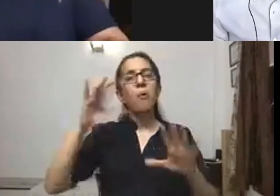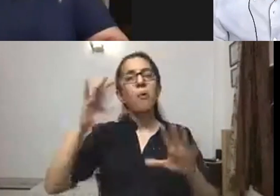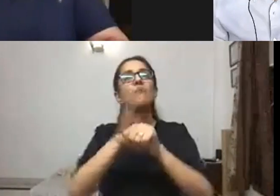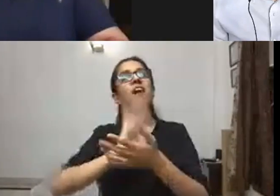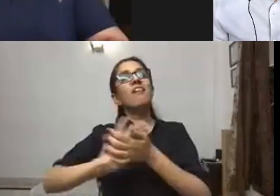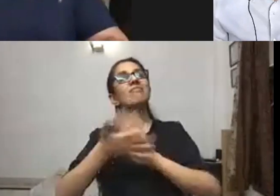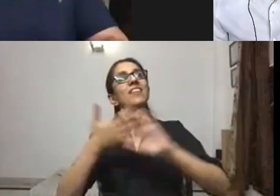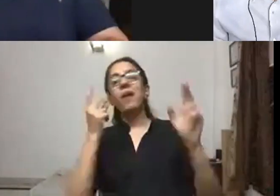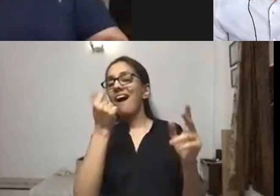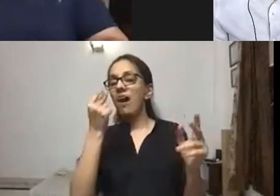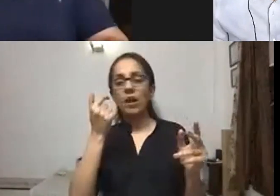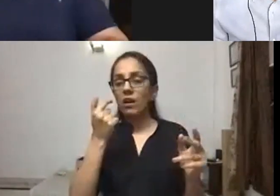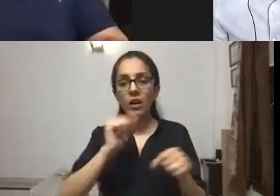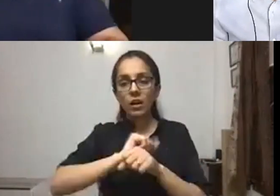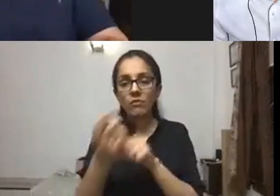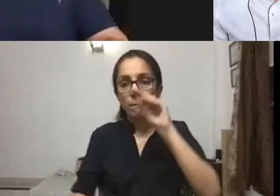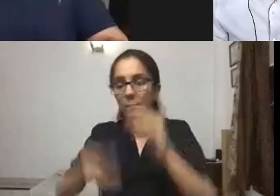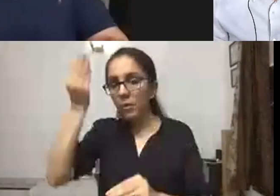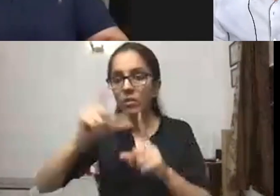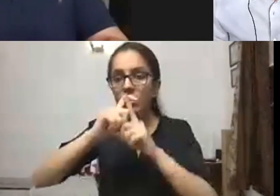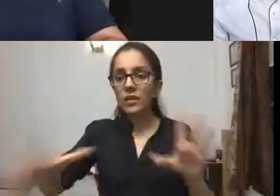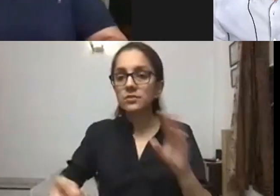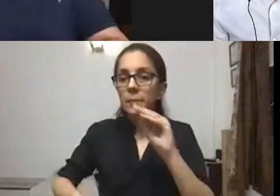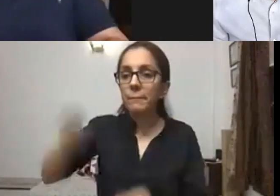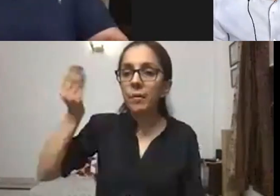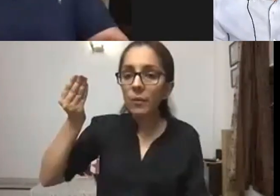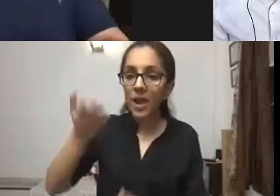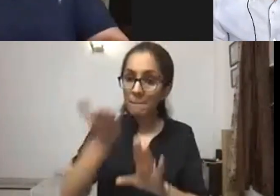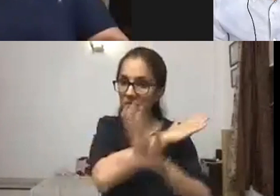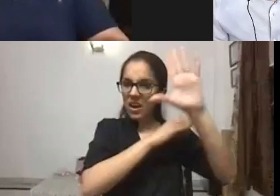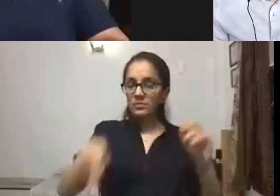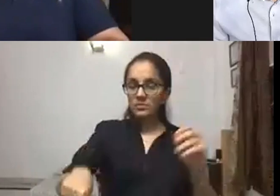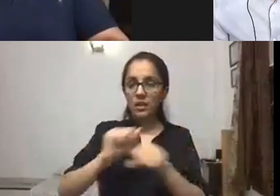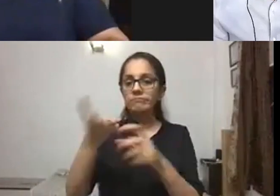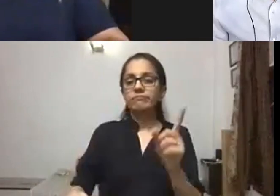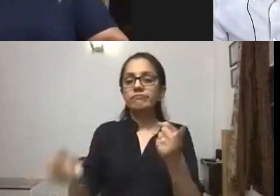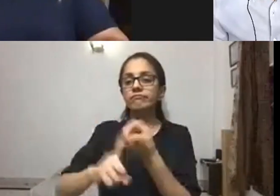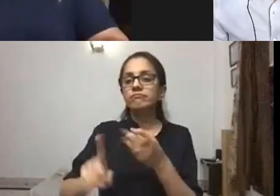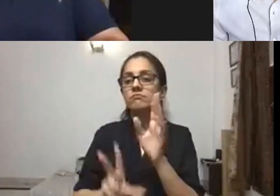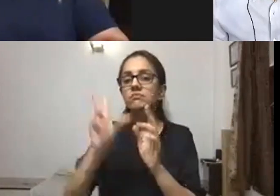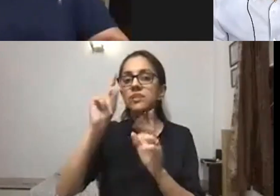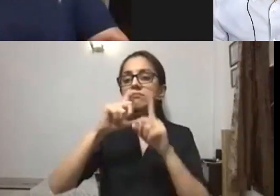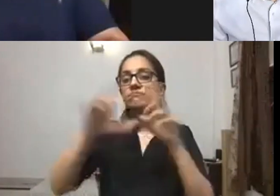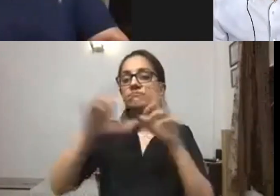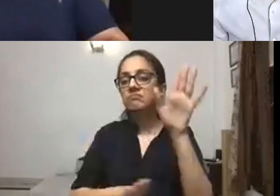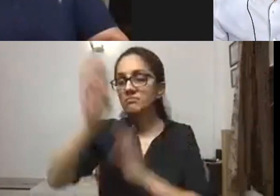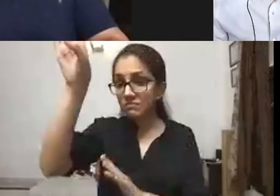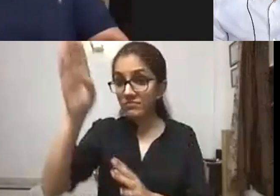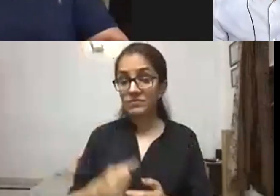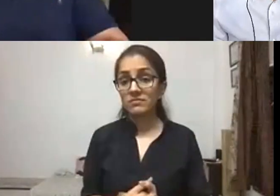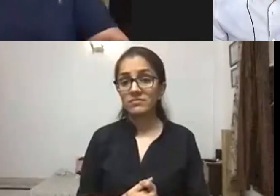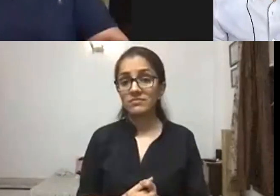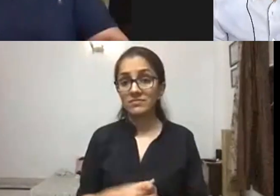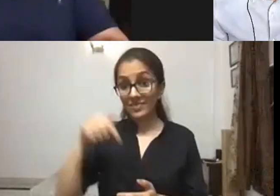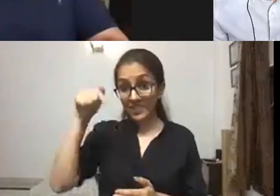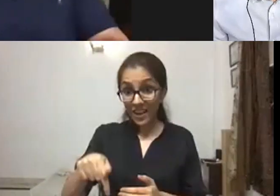but COVID came out to be even more stronger, and that's the reason we have reached this spot today. And that is the reason,